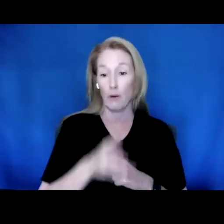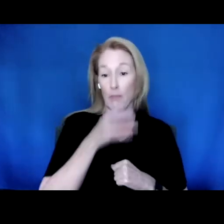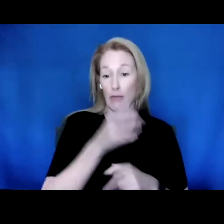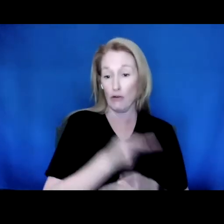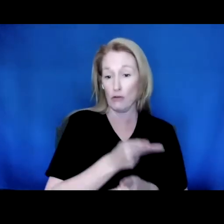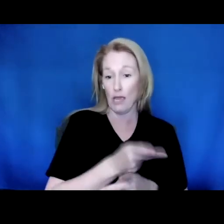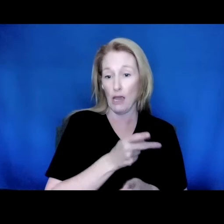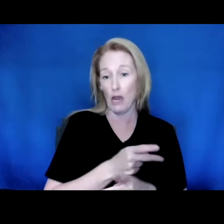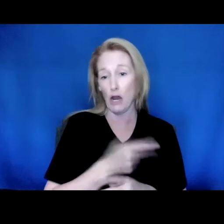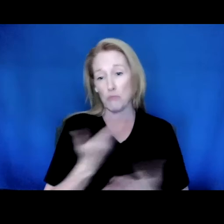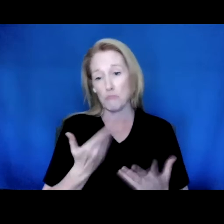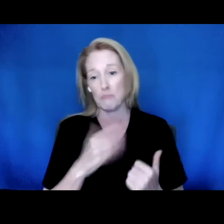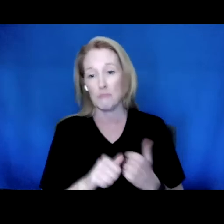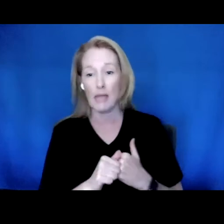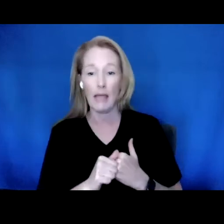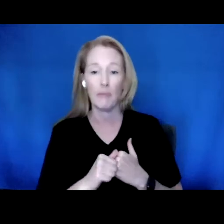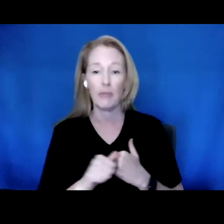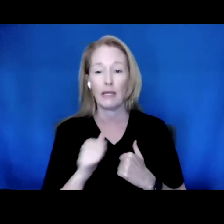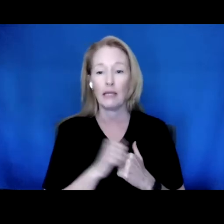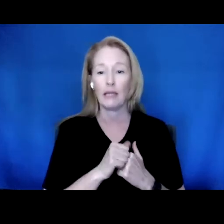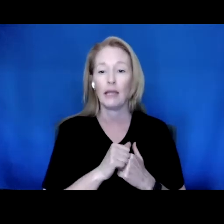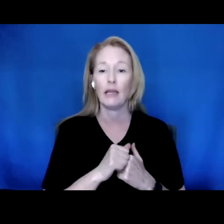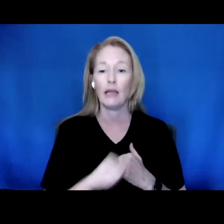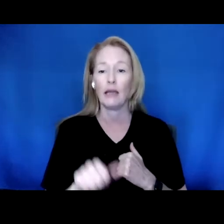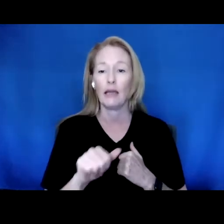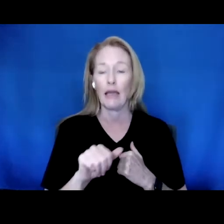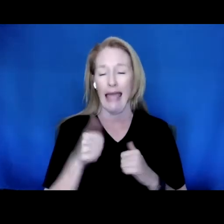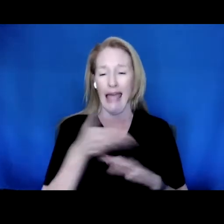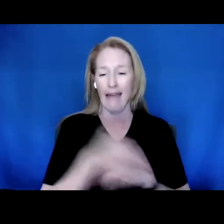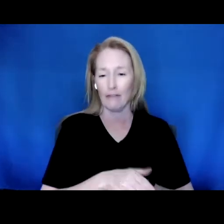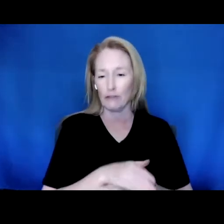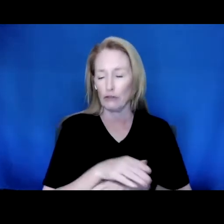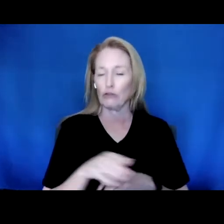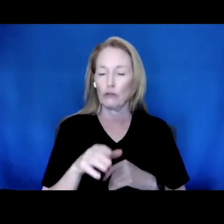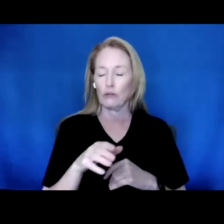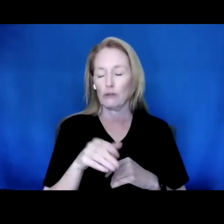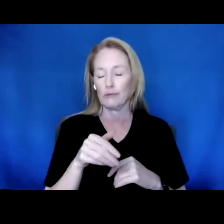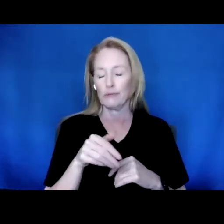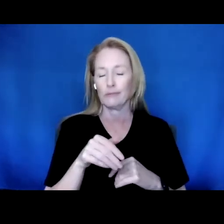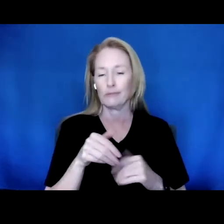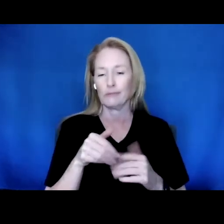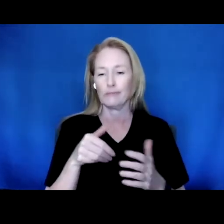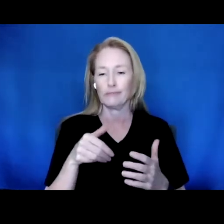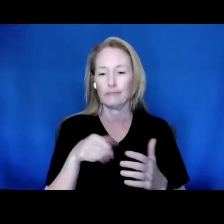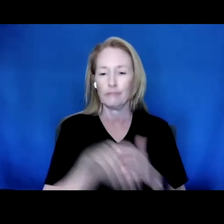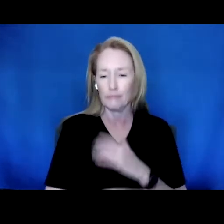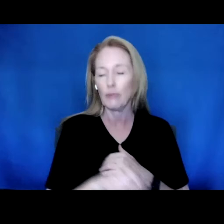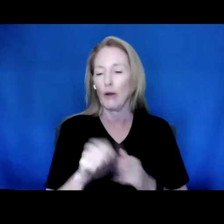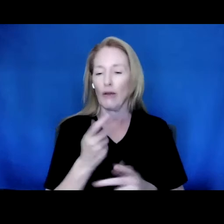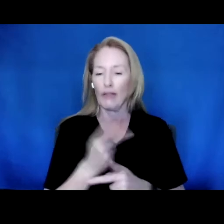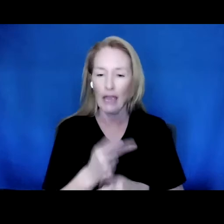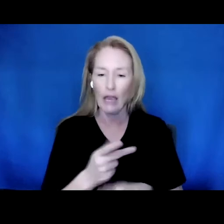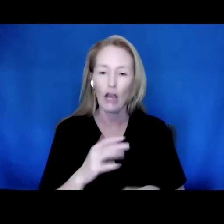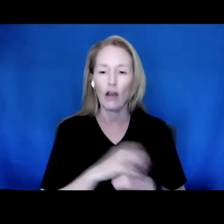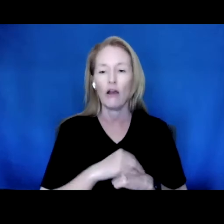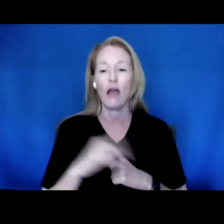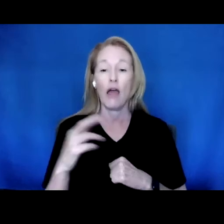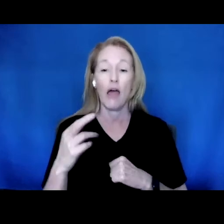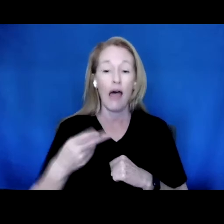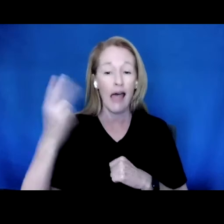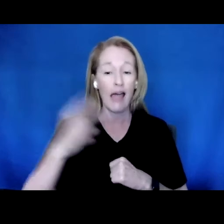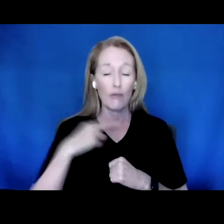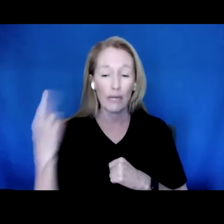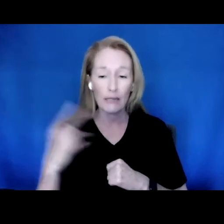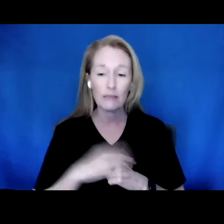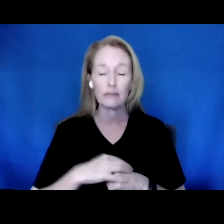high-risk referrals and obstetric care. For newborn care, perinatal management, neonatal care, or surgery. And then